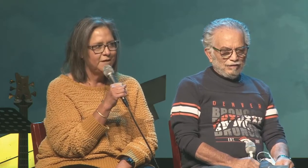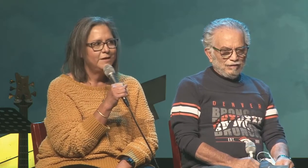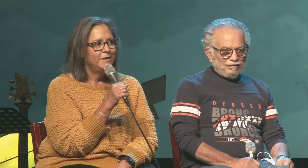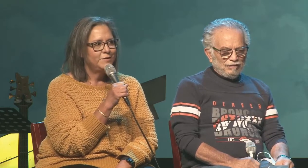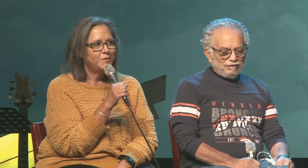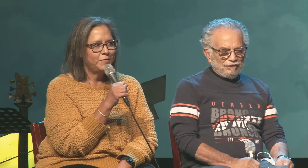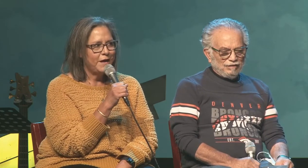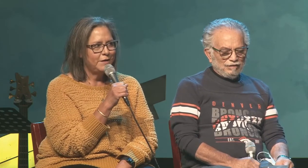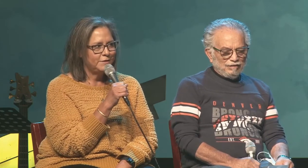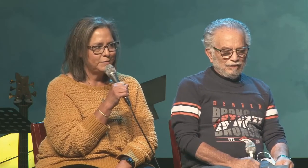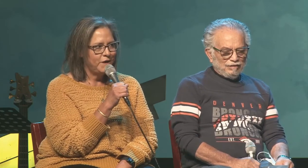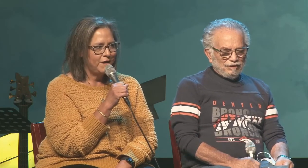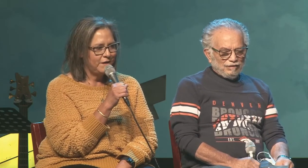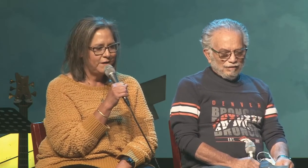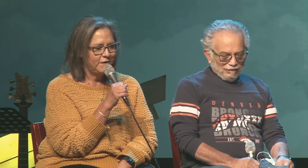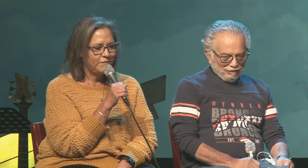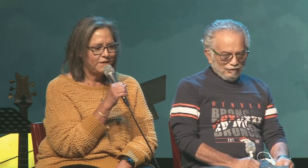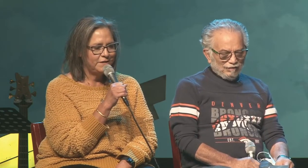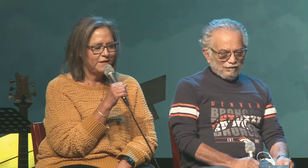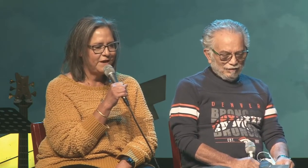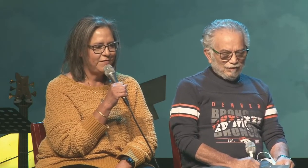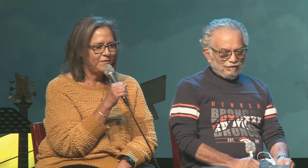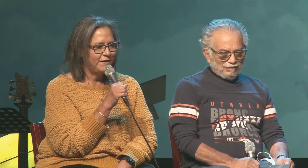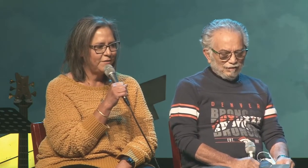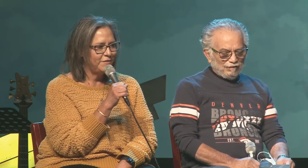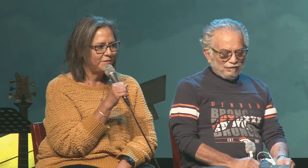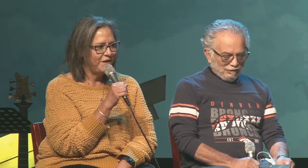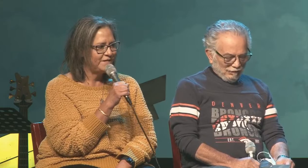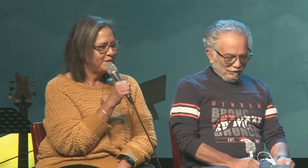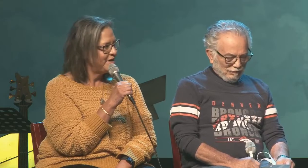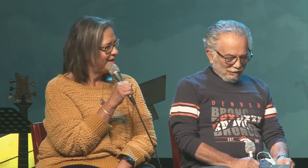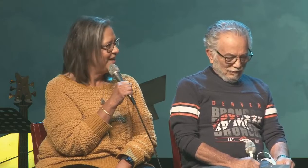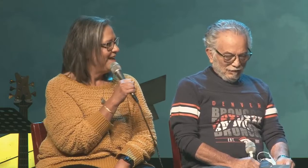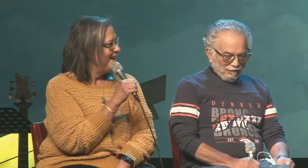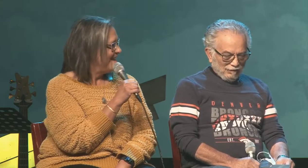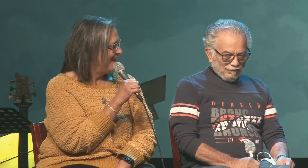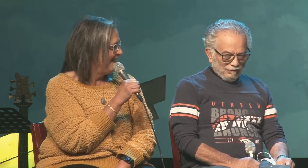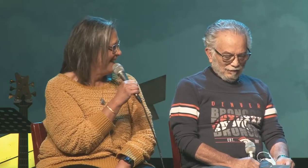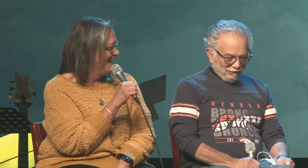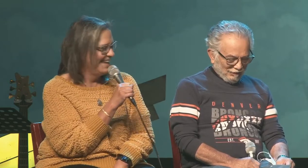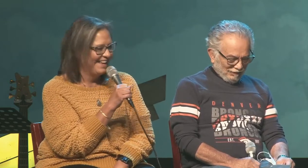unit. So that is my everyday life right now in a pandemic.